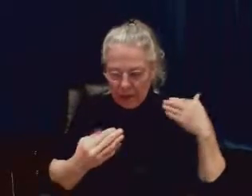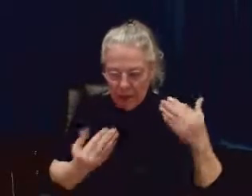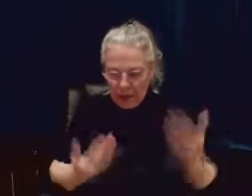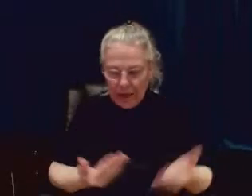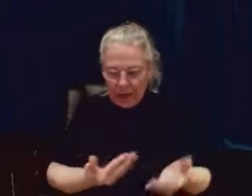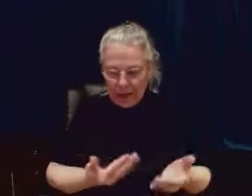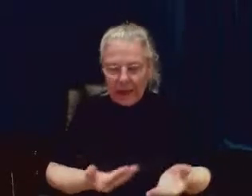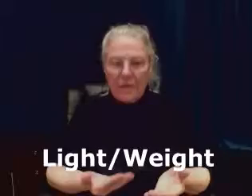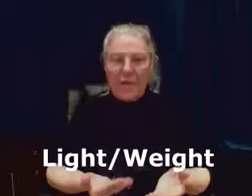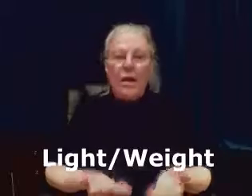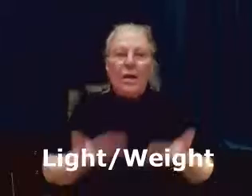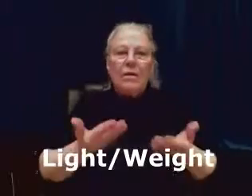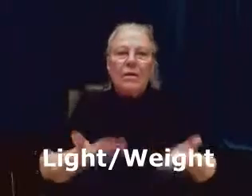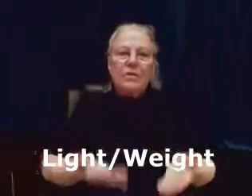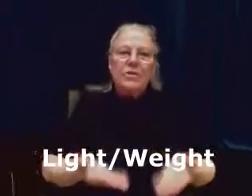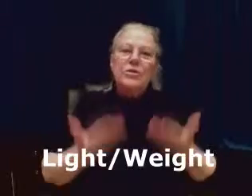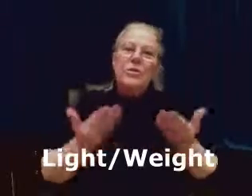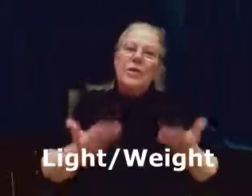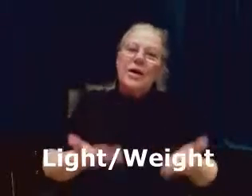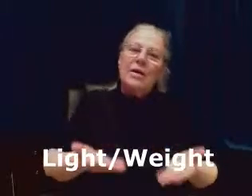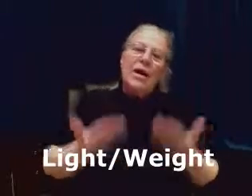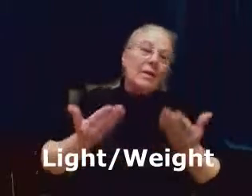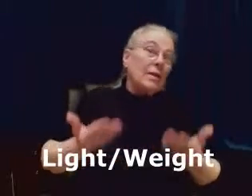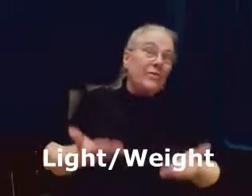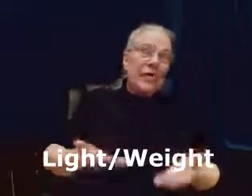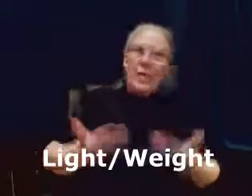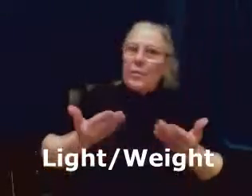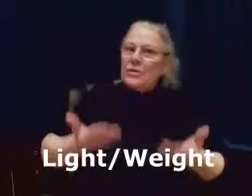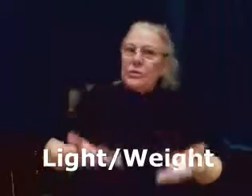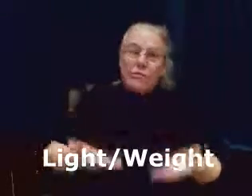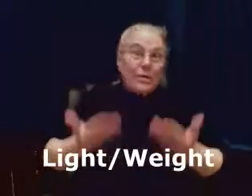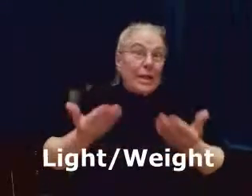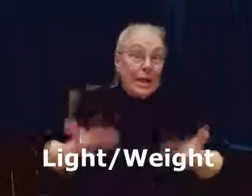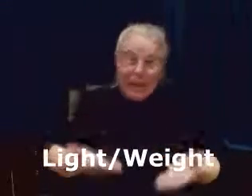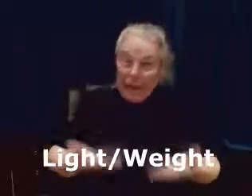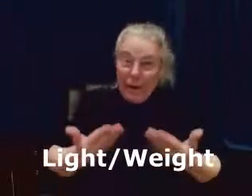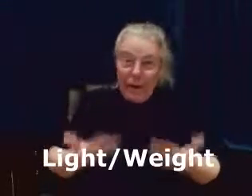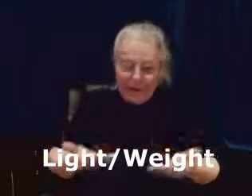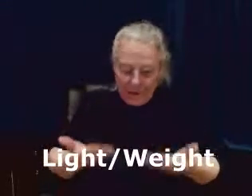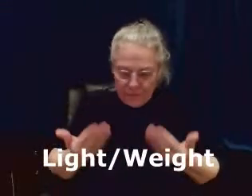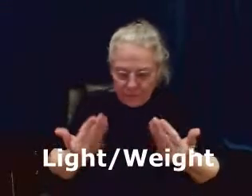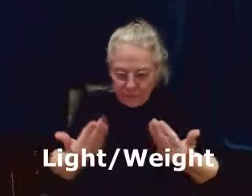Light, and again, it's just kind of like lifting up. It's really light.